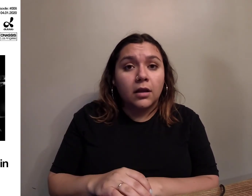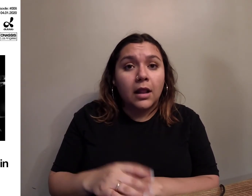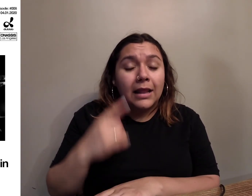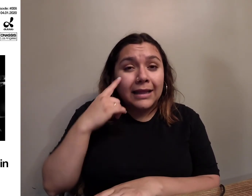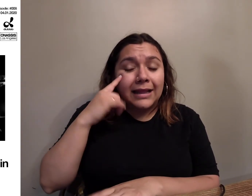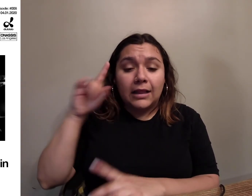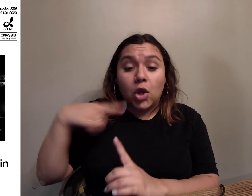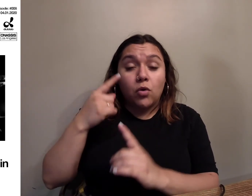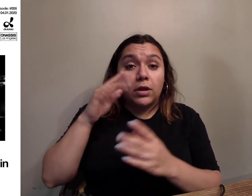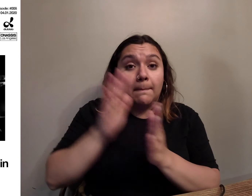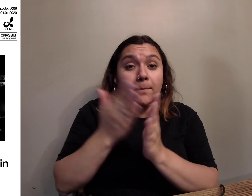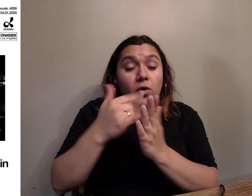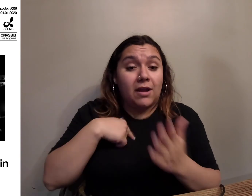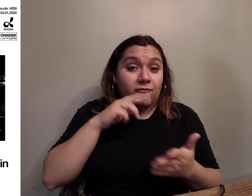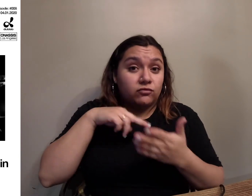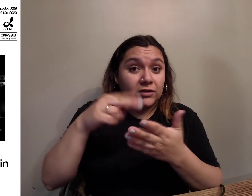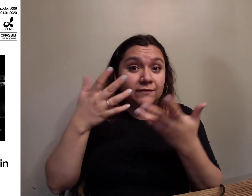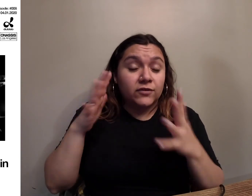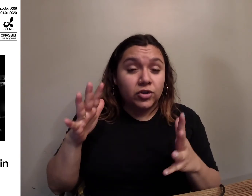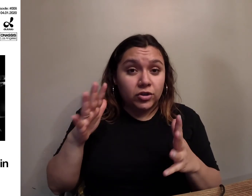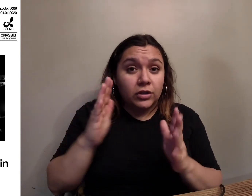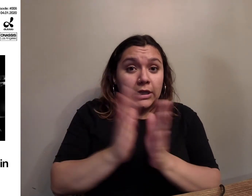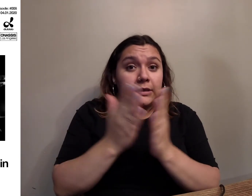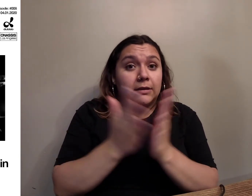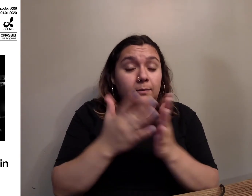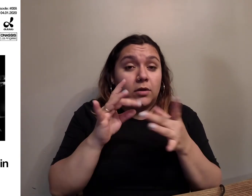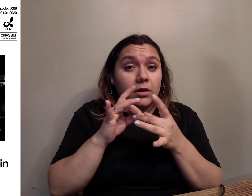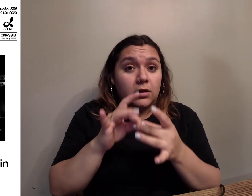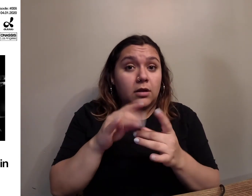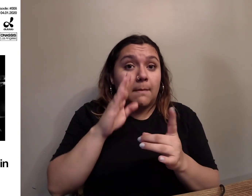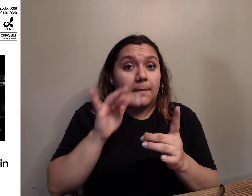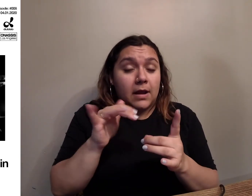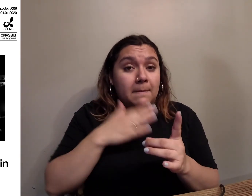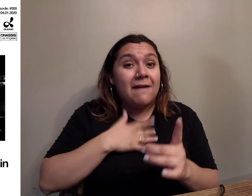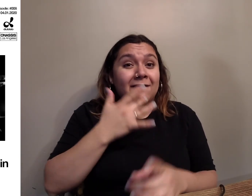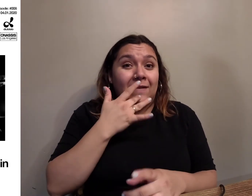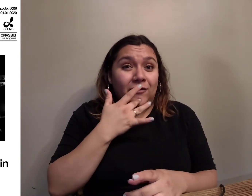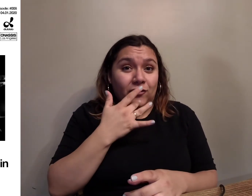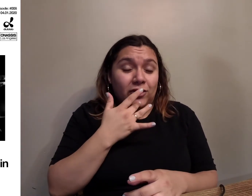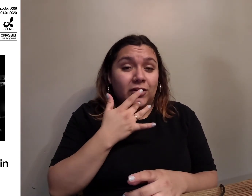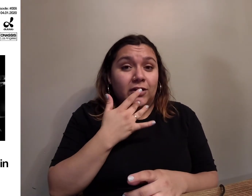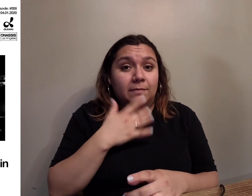book I've been able to read is a book by my favourite